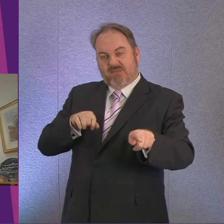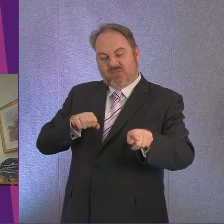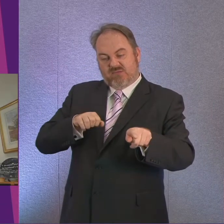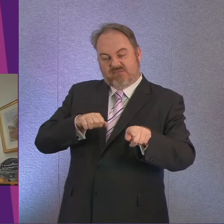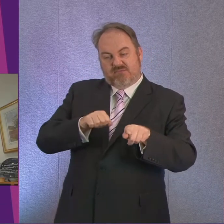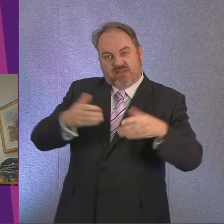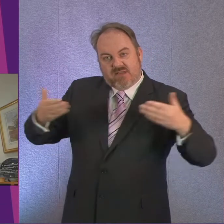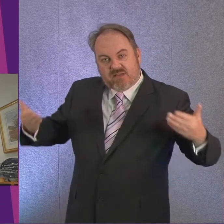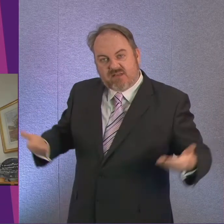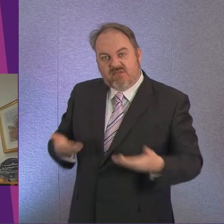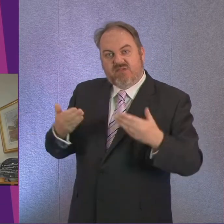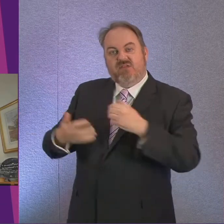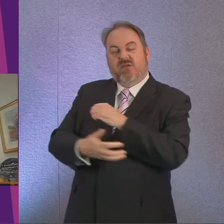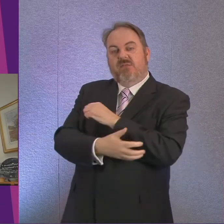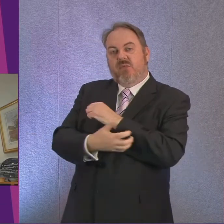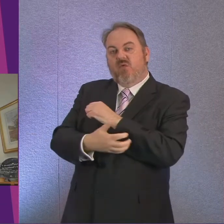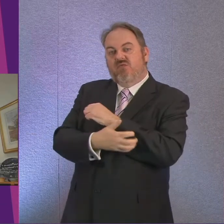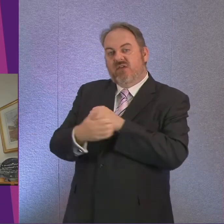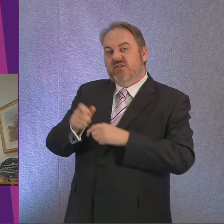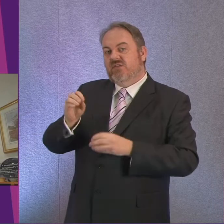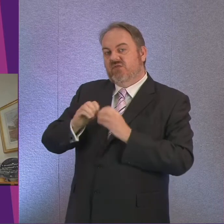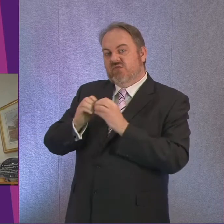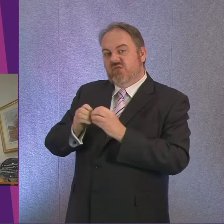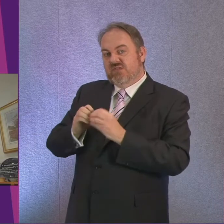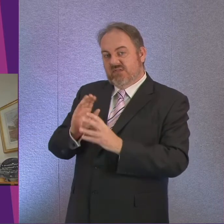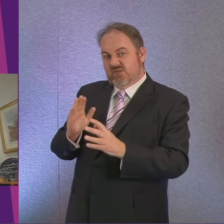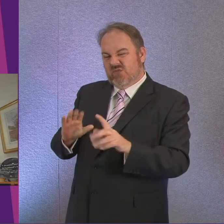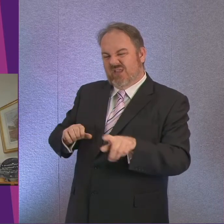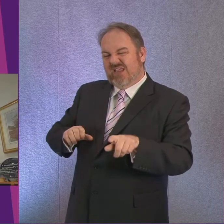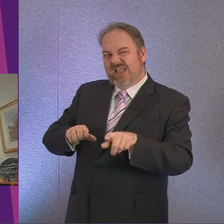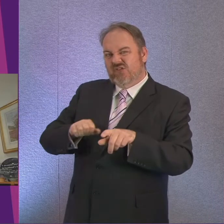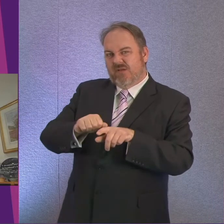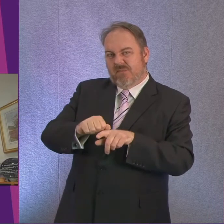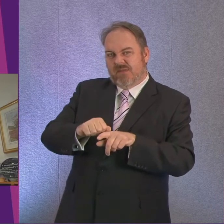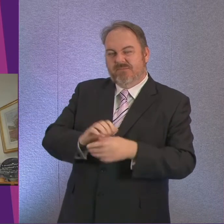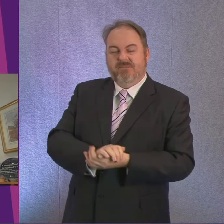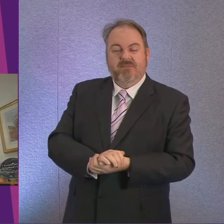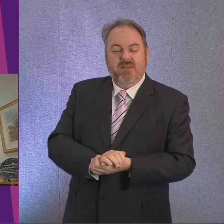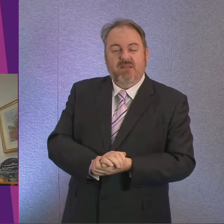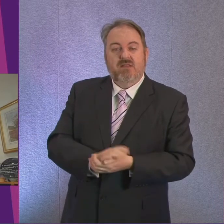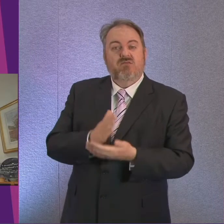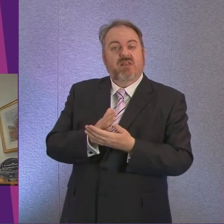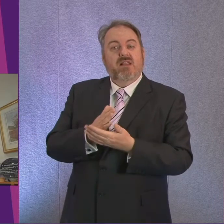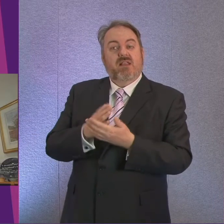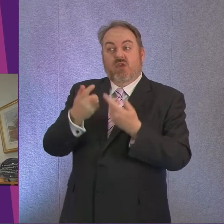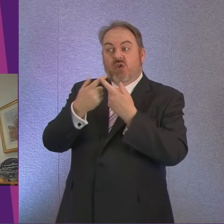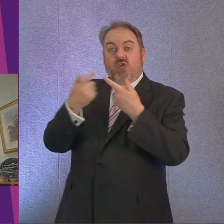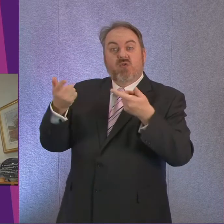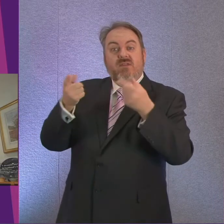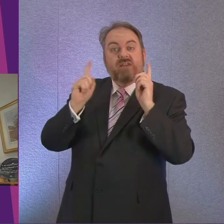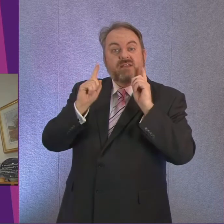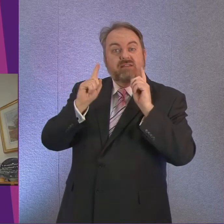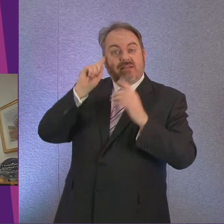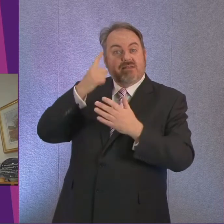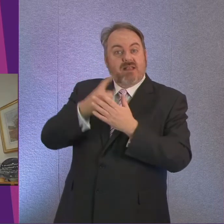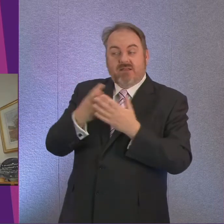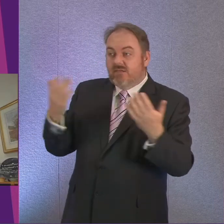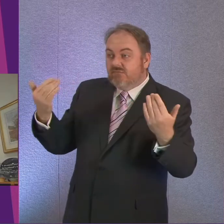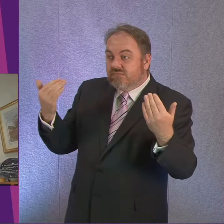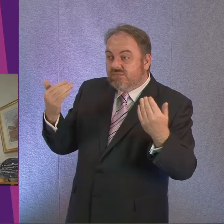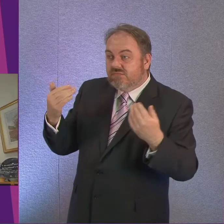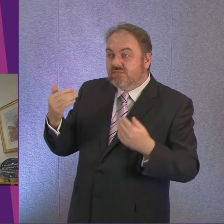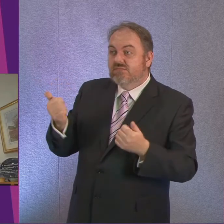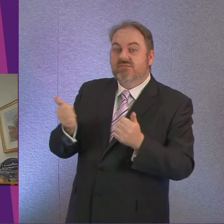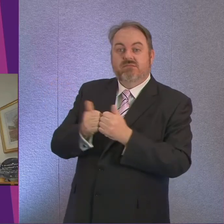on the question of university access. Obviously, university access will hinge on the results that